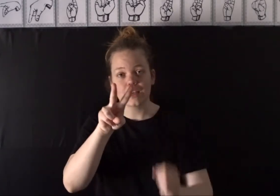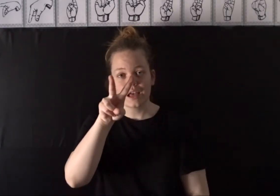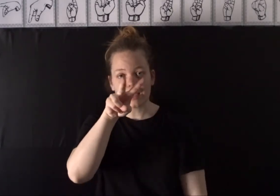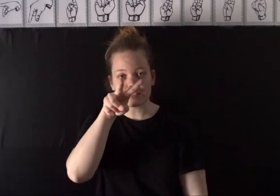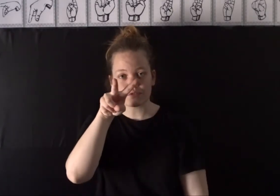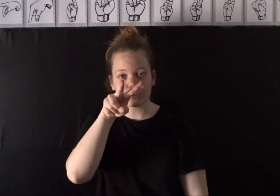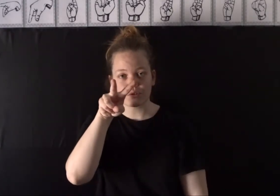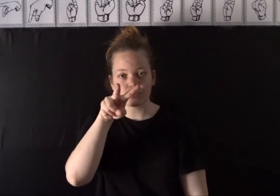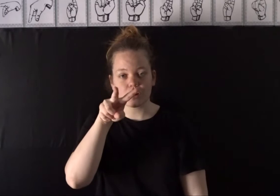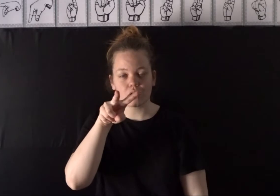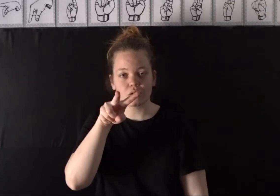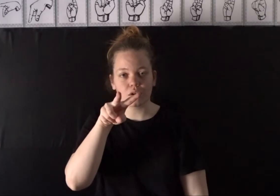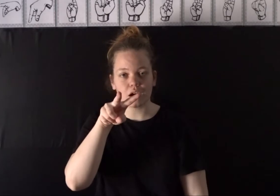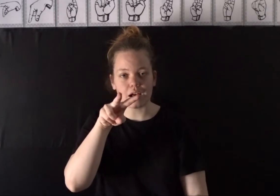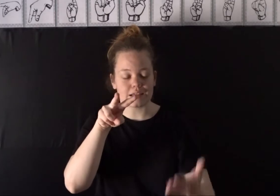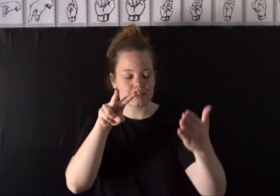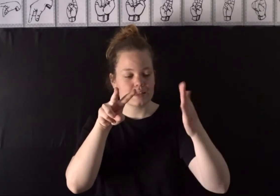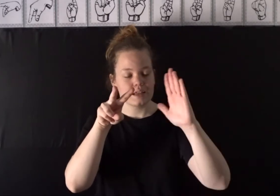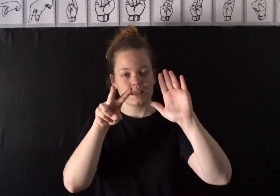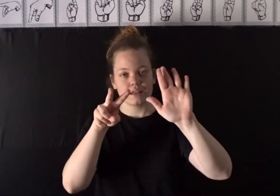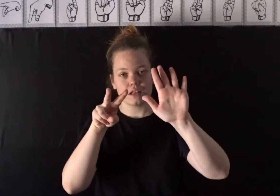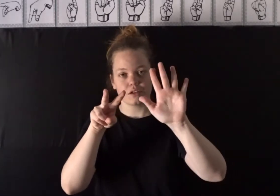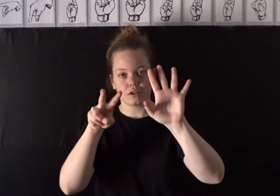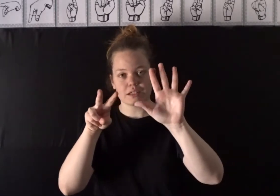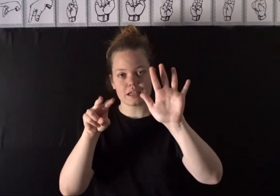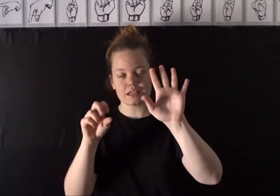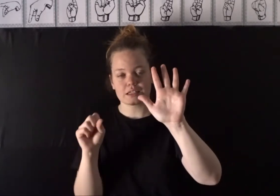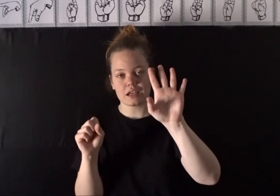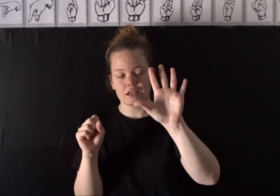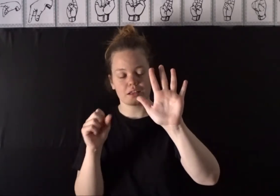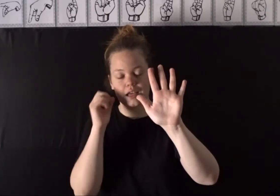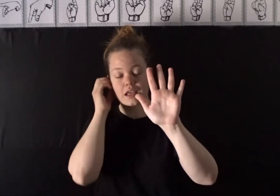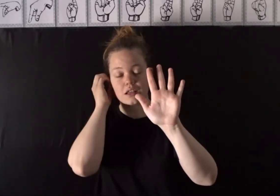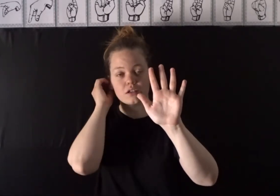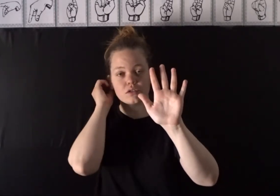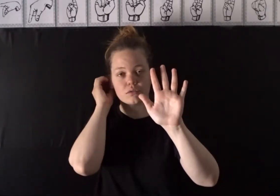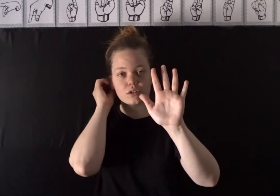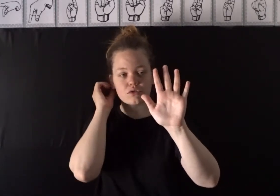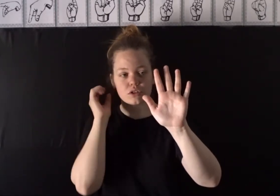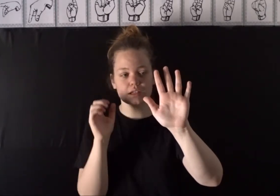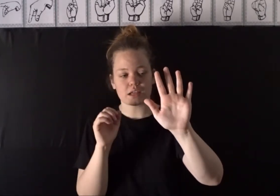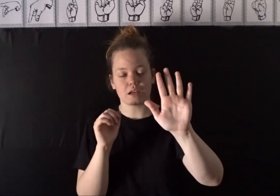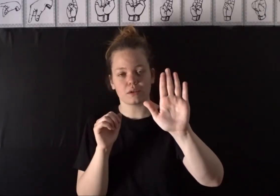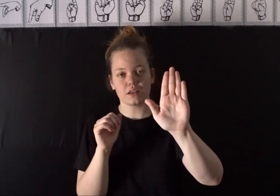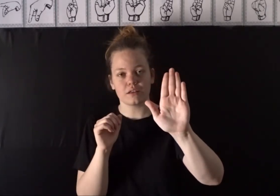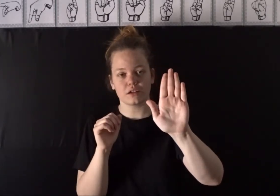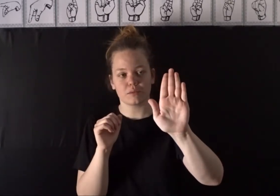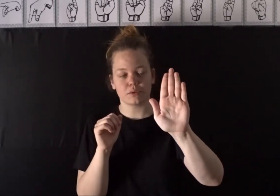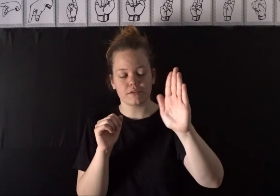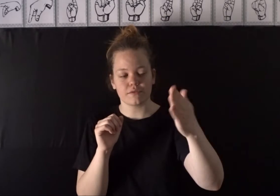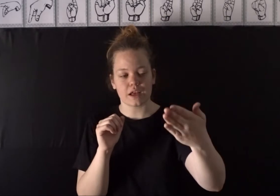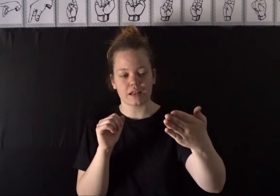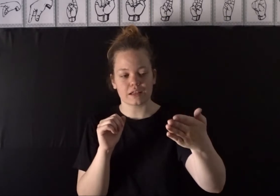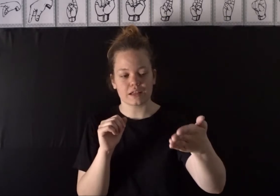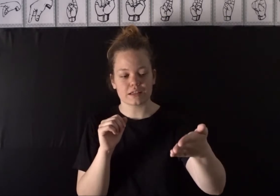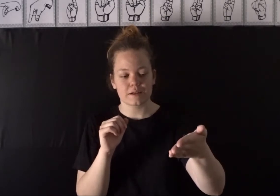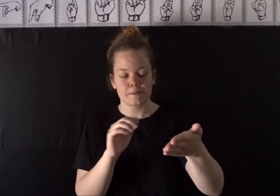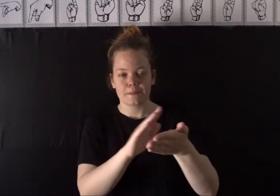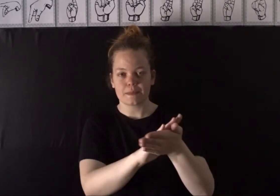as if those are your eyes. Then you're going to take the hand that you don't usually sign with, you're going to put it flat like this. And that's